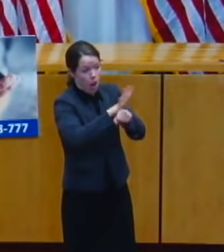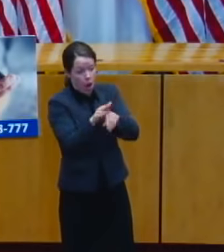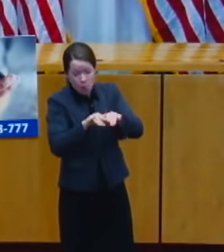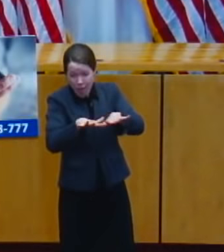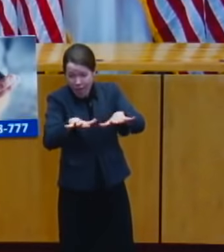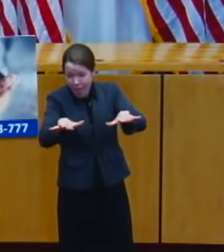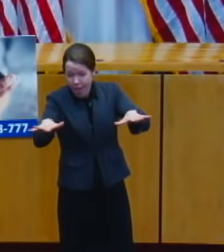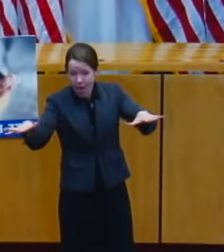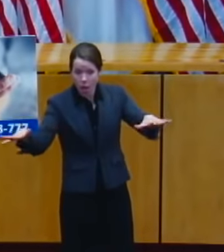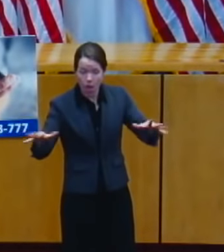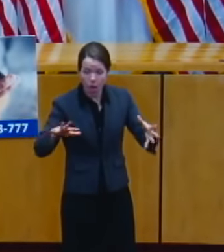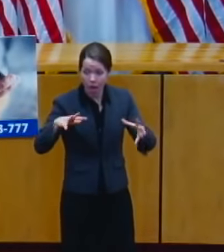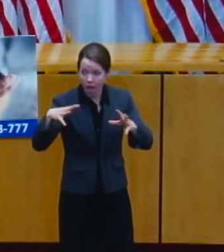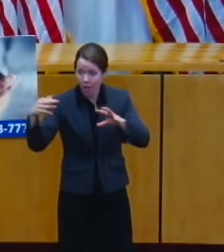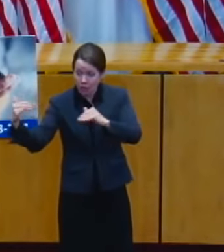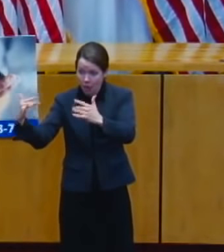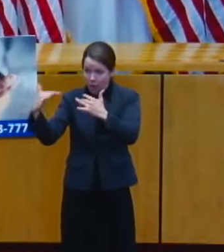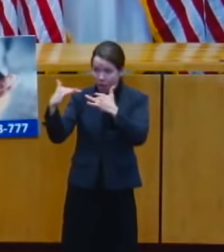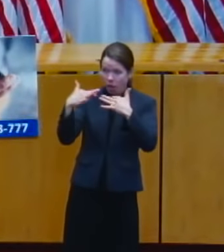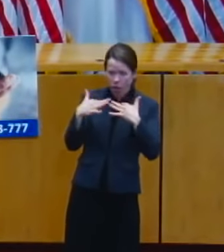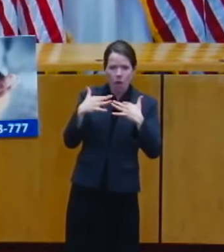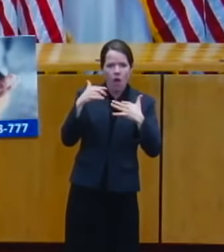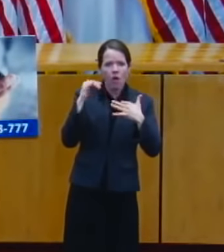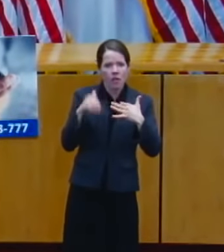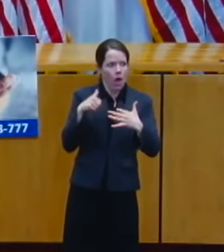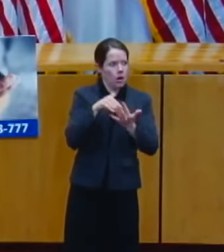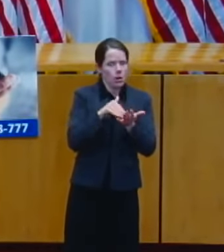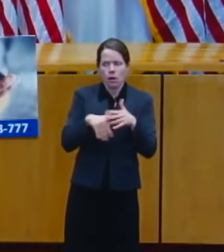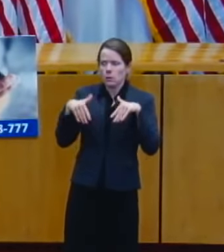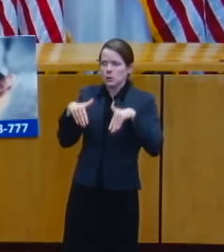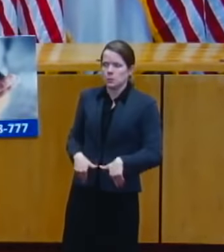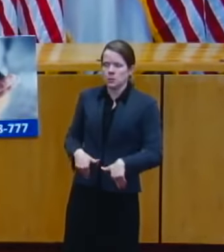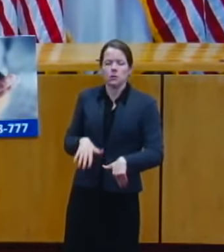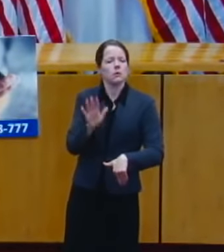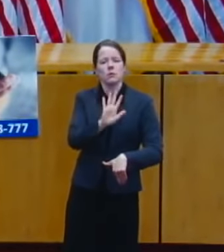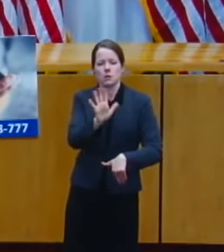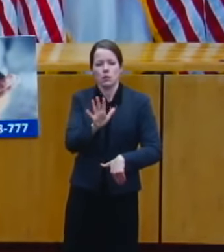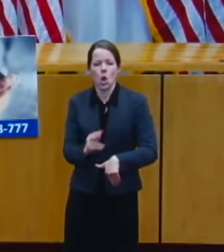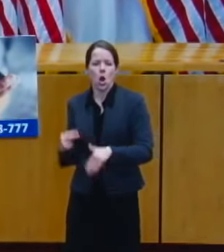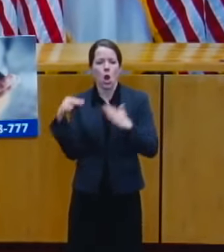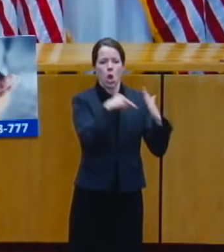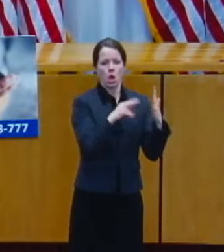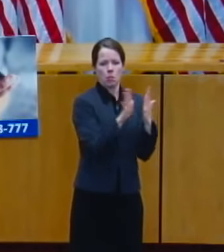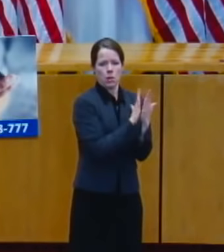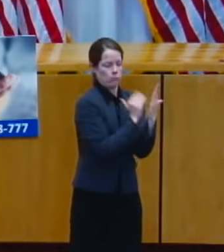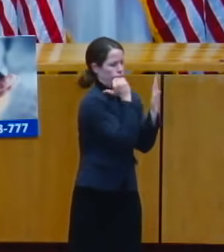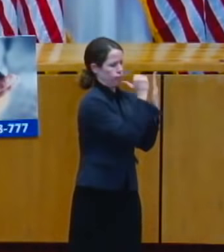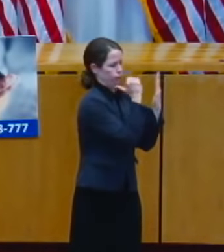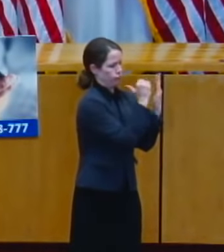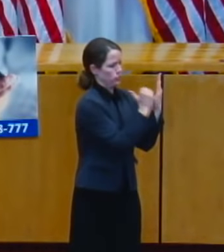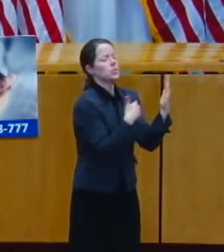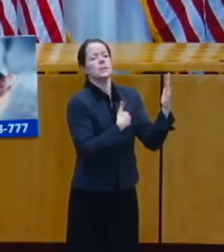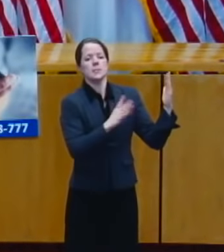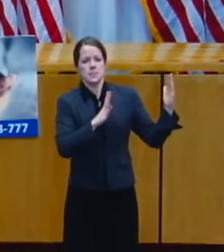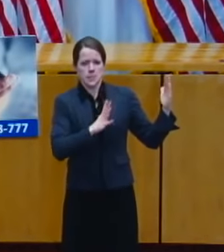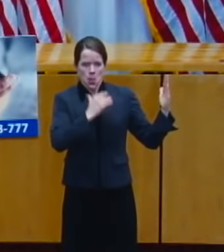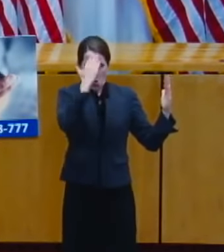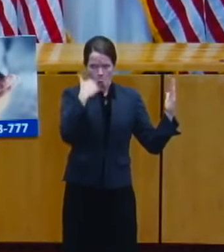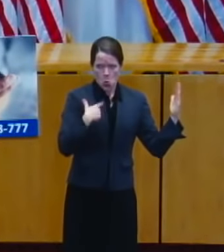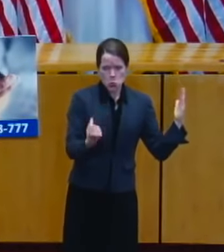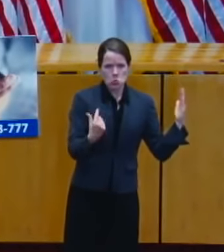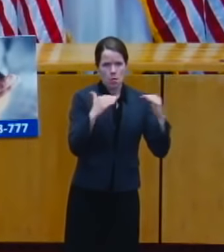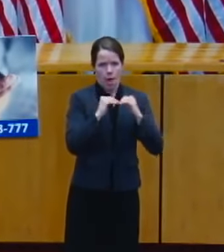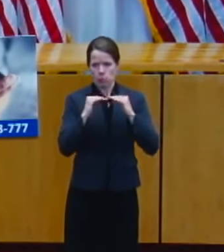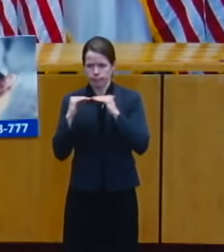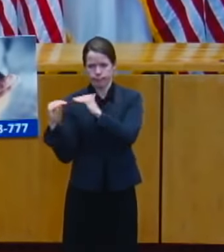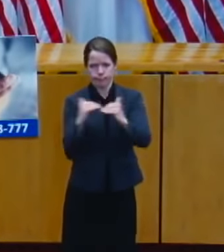place. However, we owe it to our residents, our frontline healthcare providers, our hospitals, and